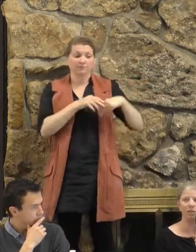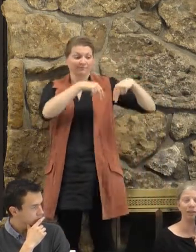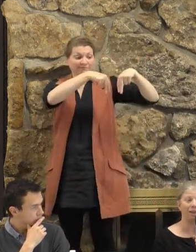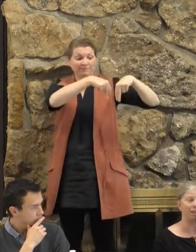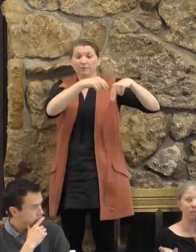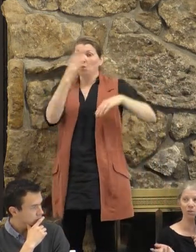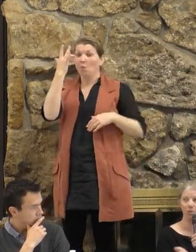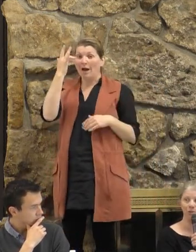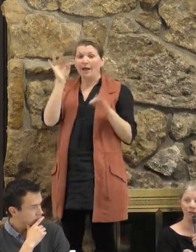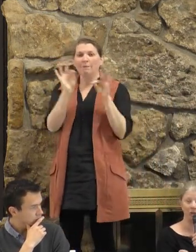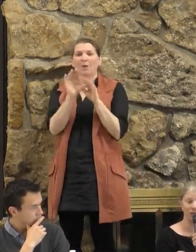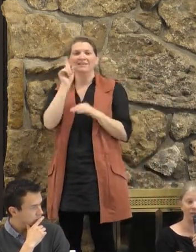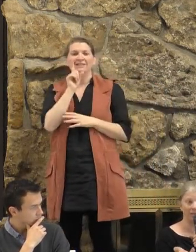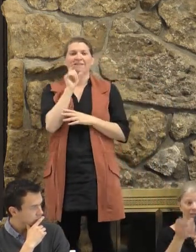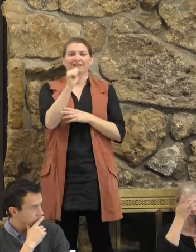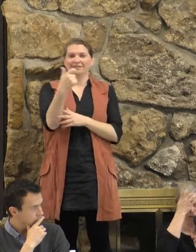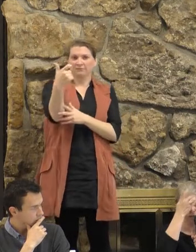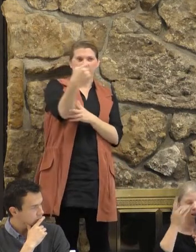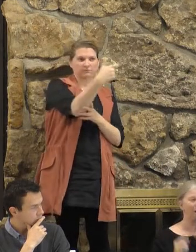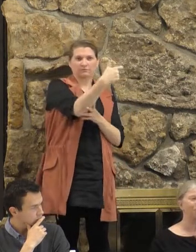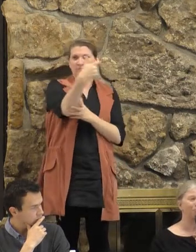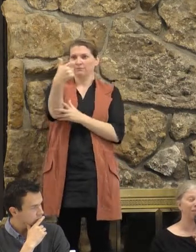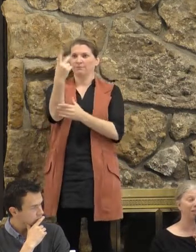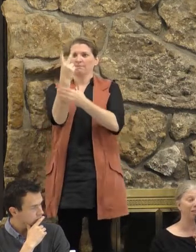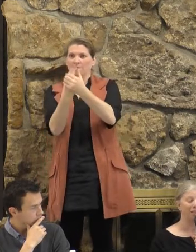of question that you guys are asking.